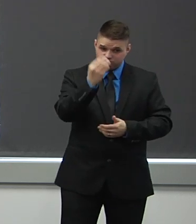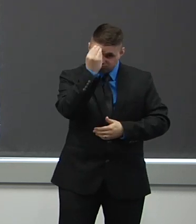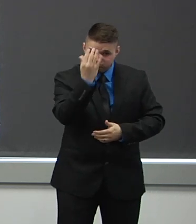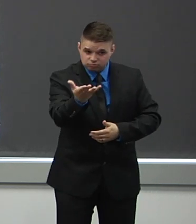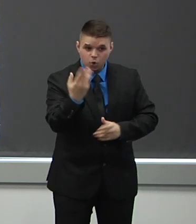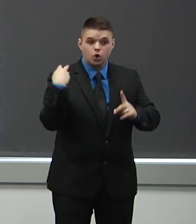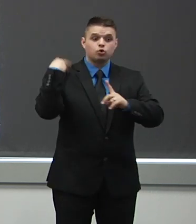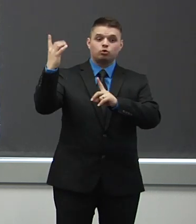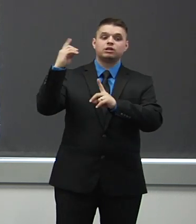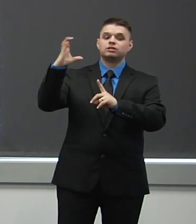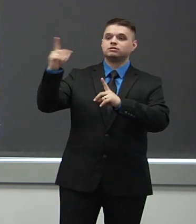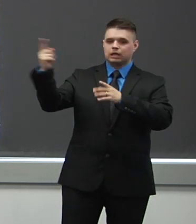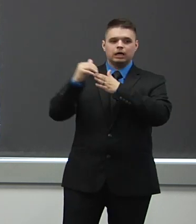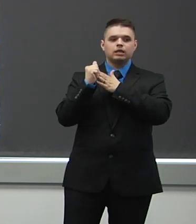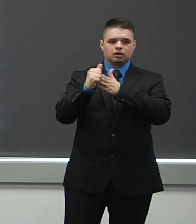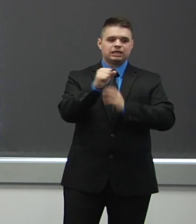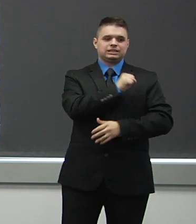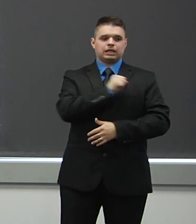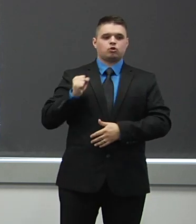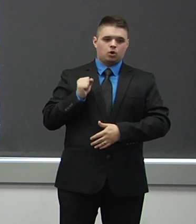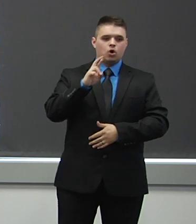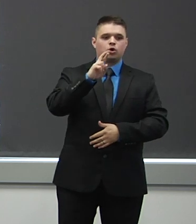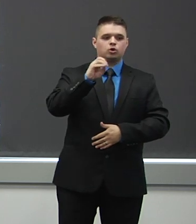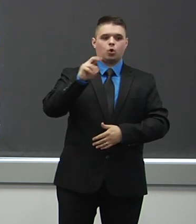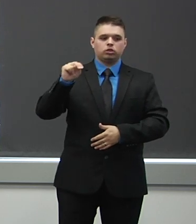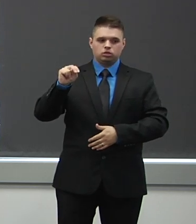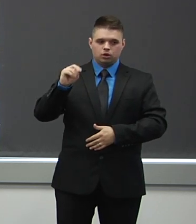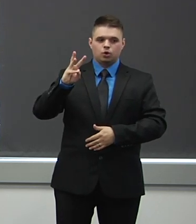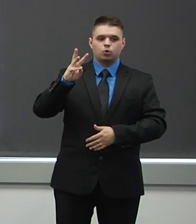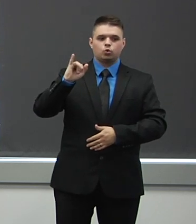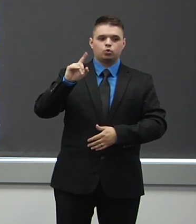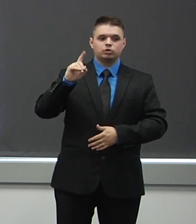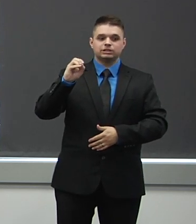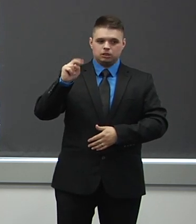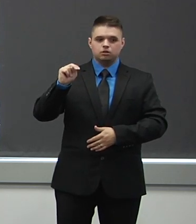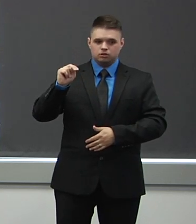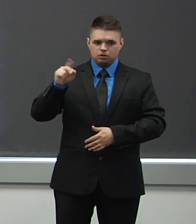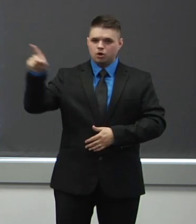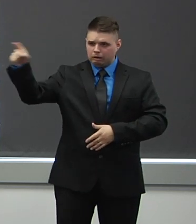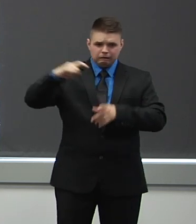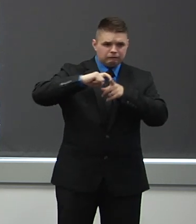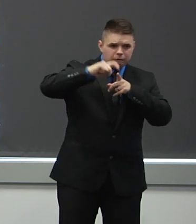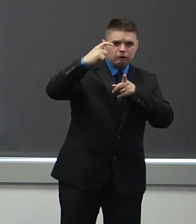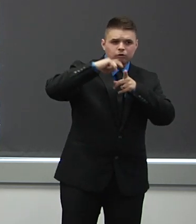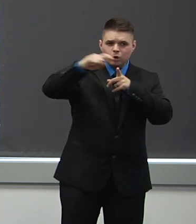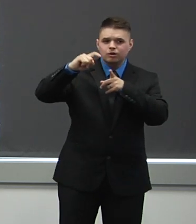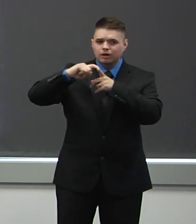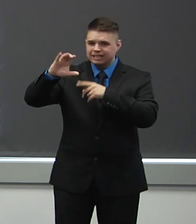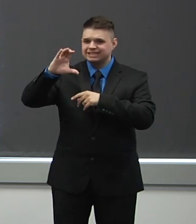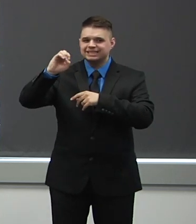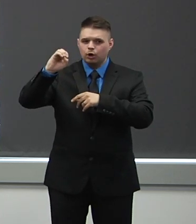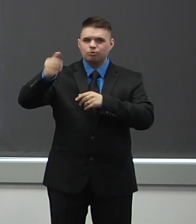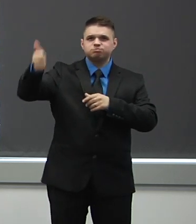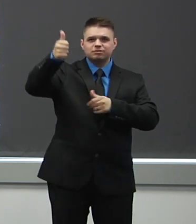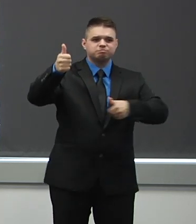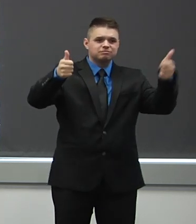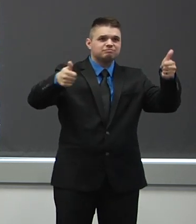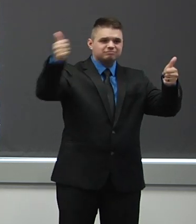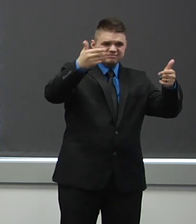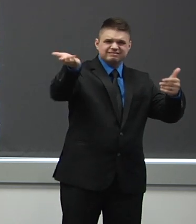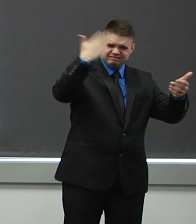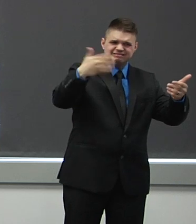Senator Ron Wyden, who is calling the CEOs of these companies to make sure that Oregon gets their fair